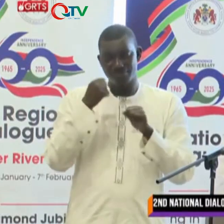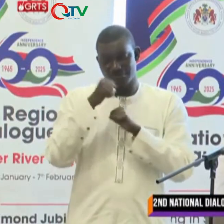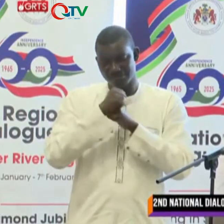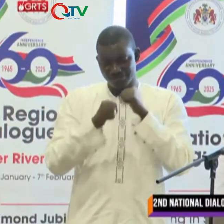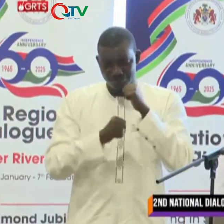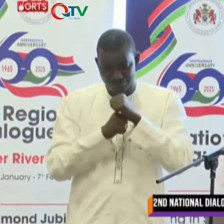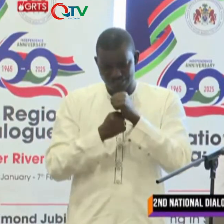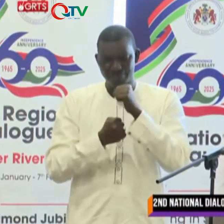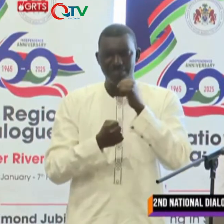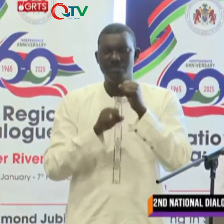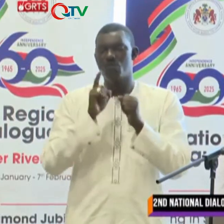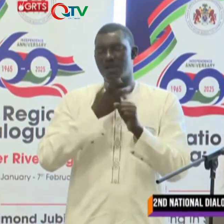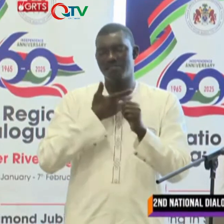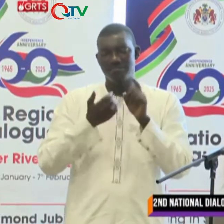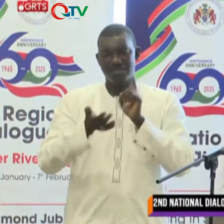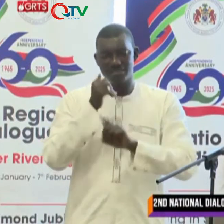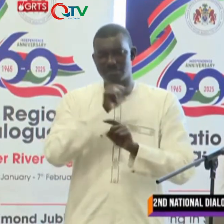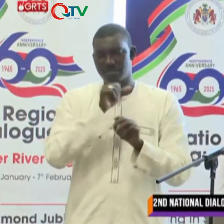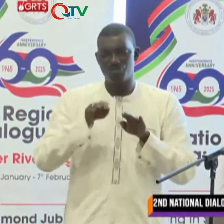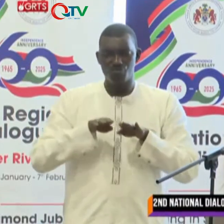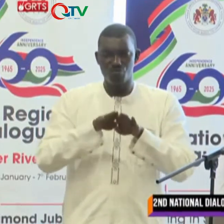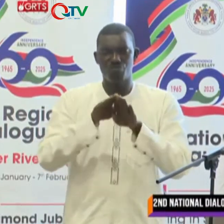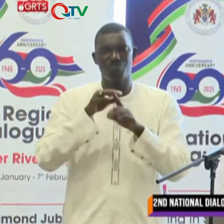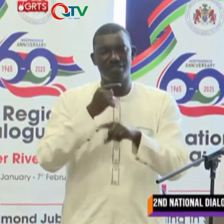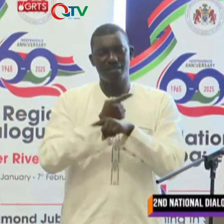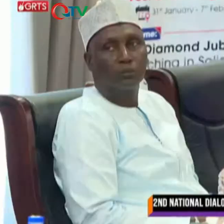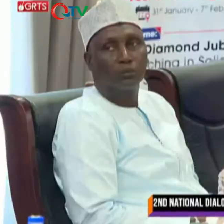achieved and move the country forward.